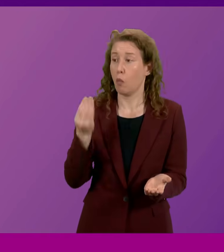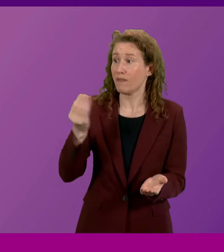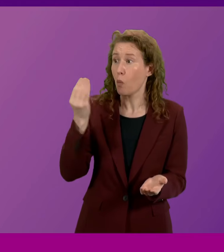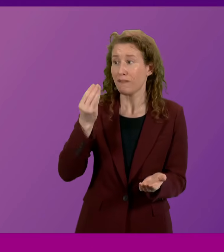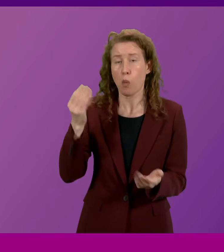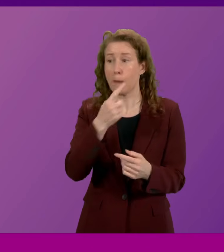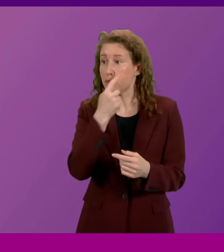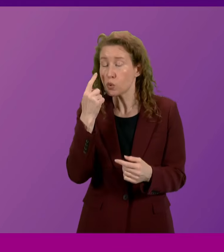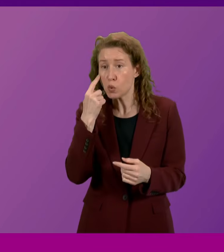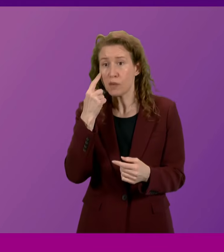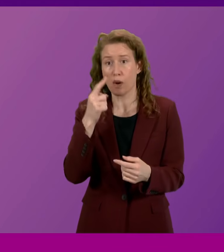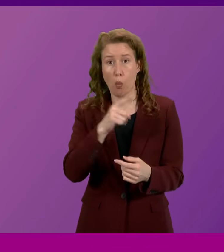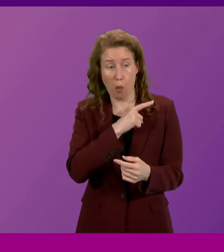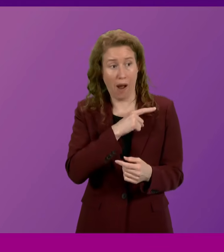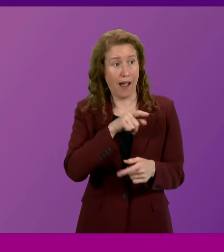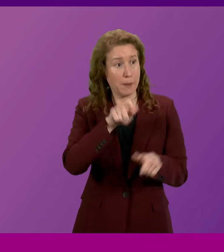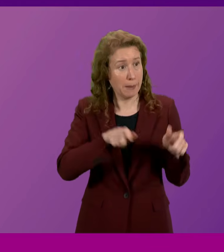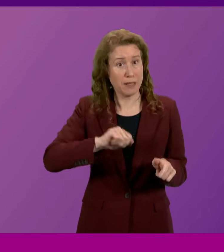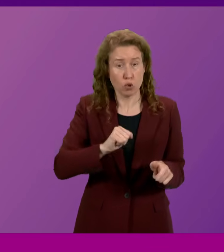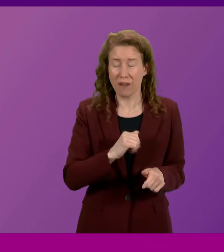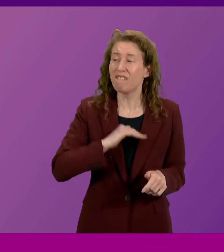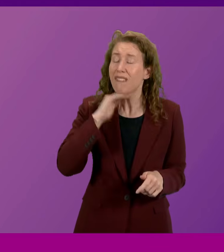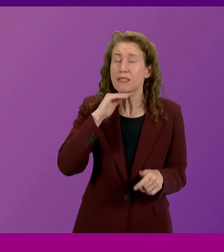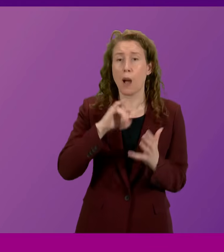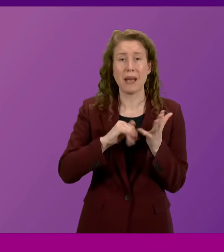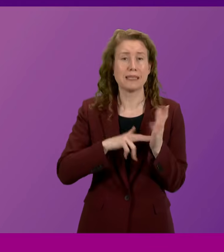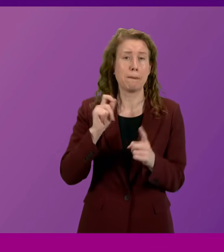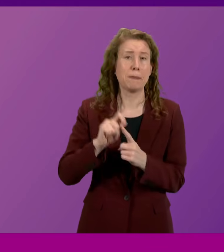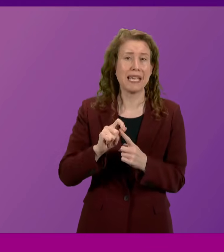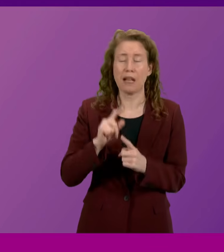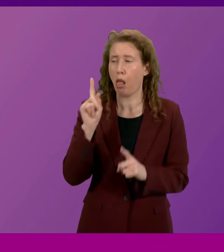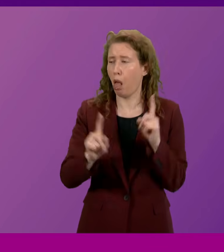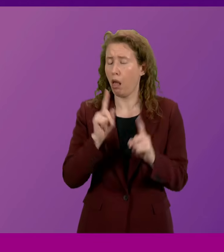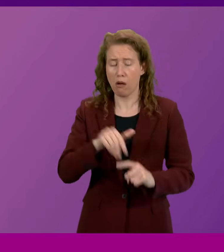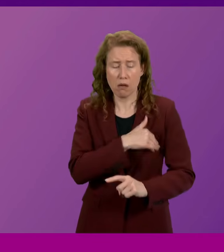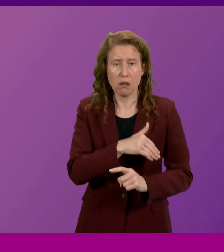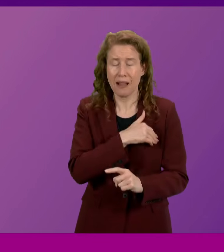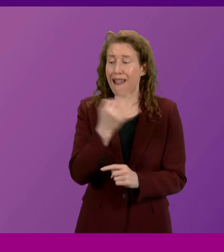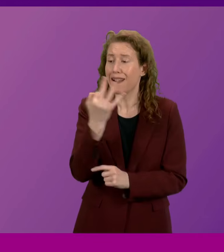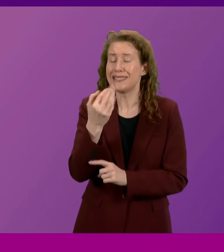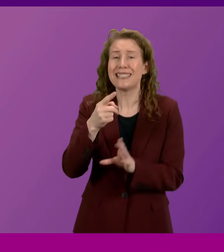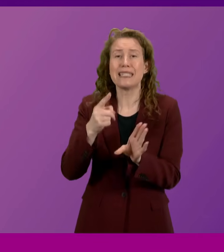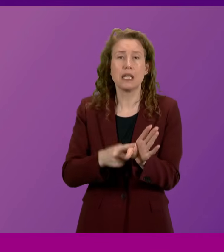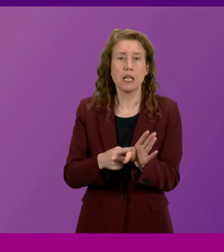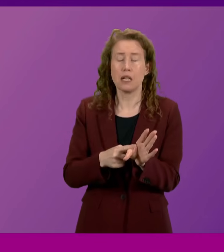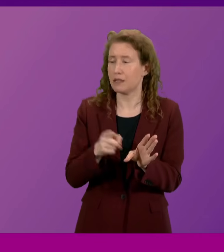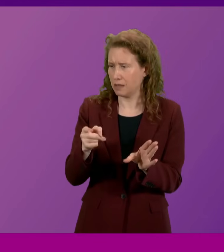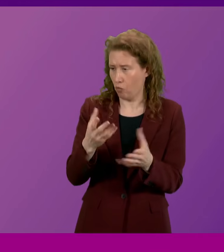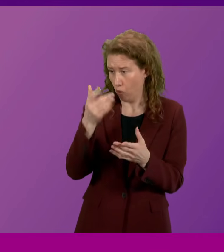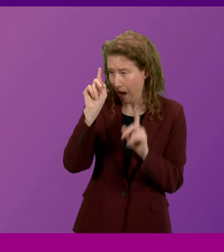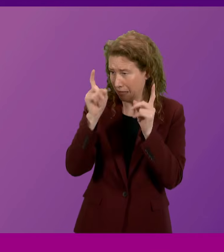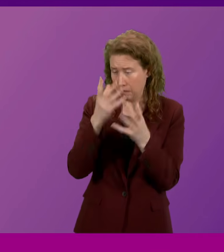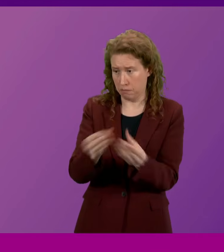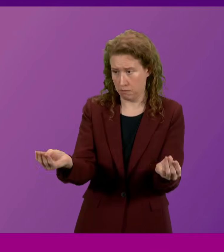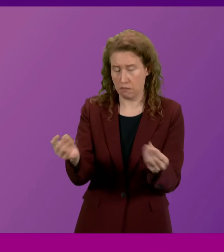proves why Scots are sick of this SNP government and its incompetence. After 18 years, they're out of ideas